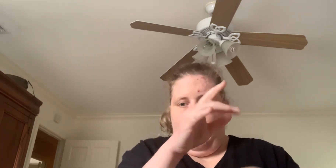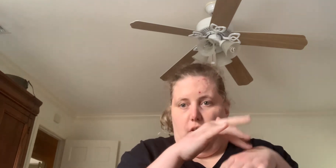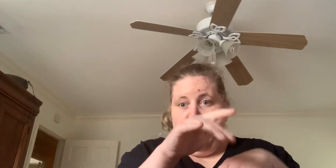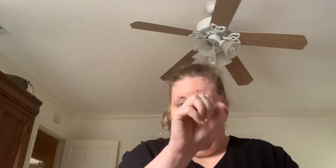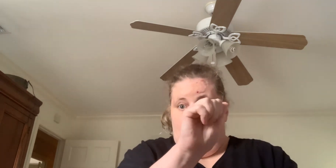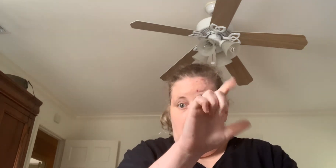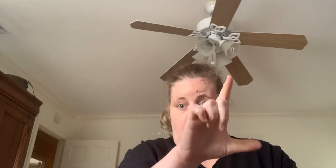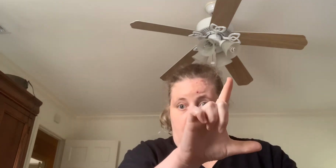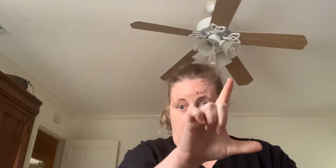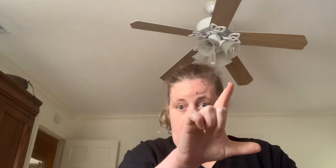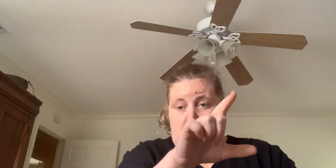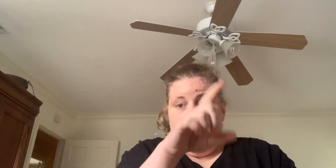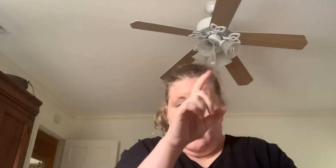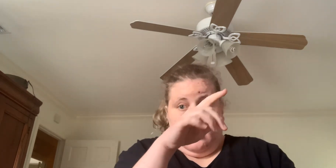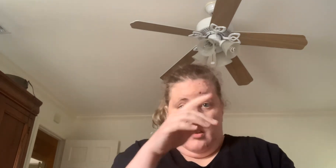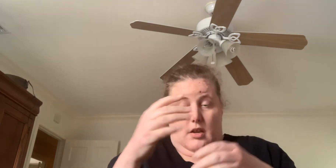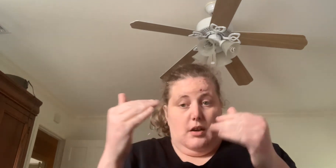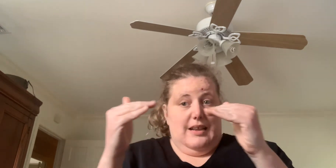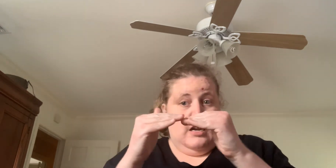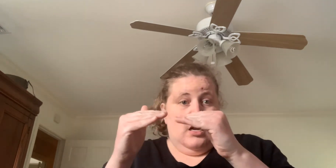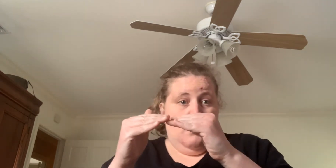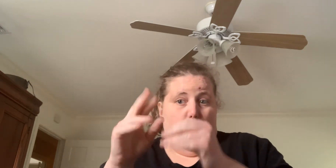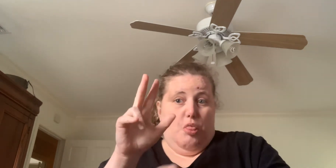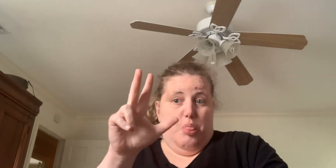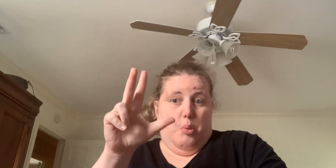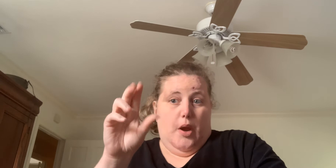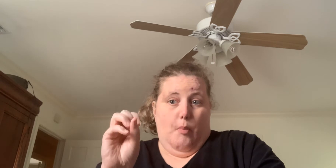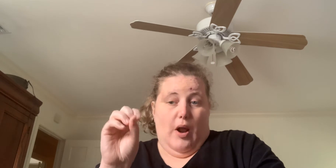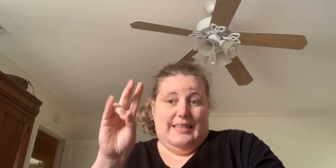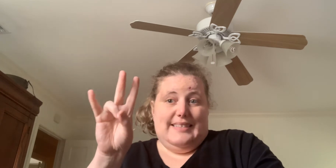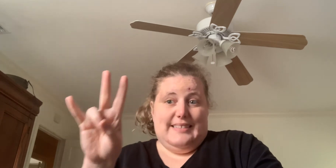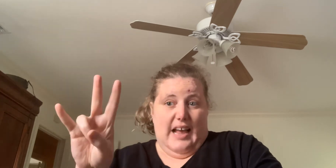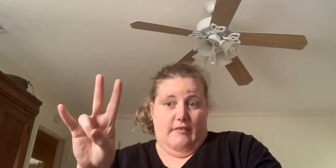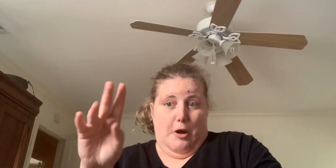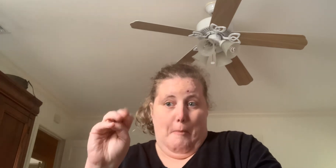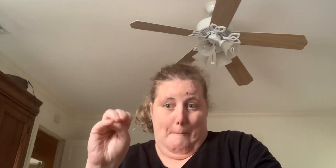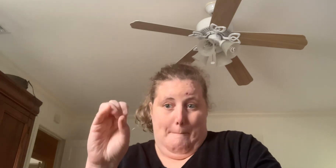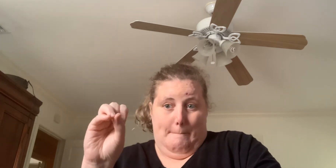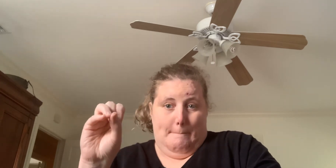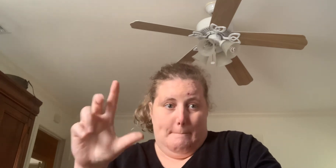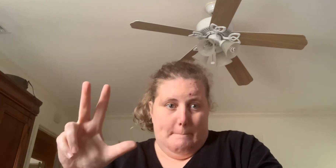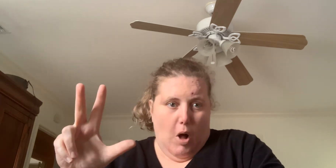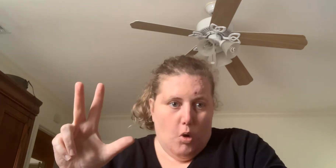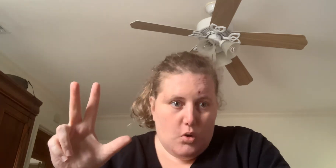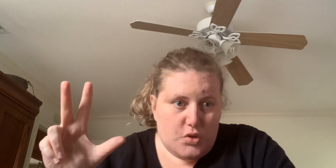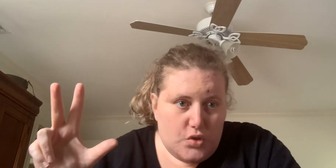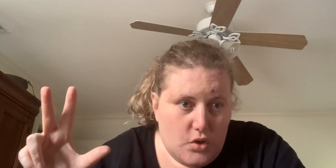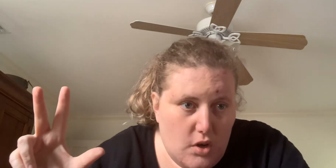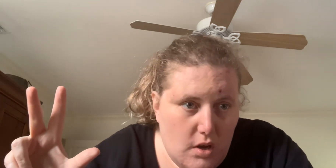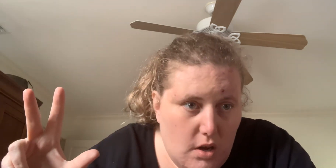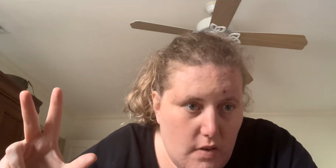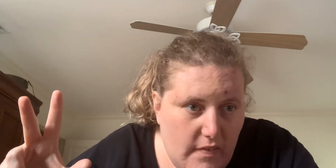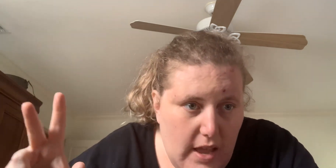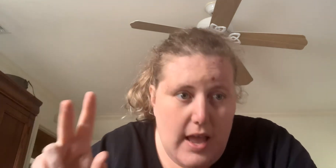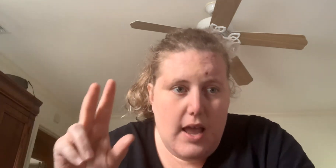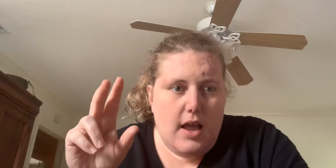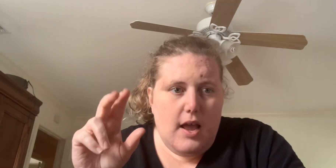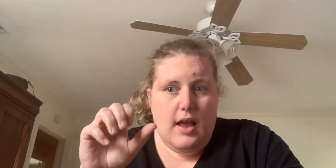That's our problem. So first thing by now, hopefully you're remembering that you start off with your